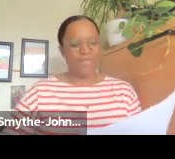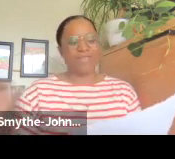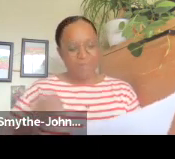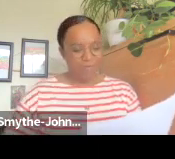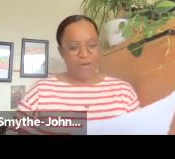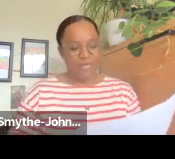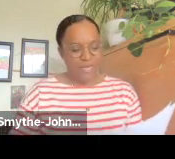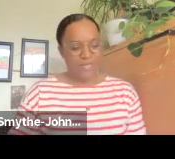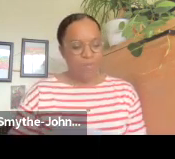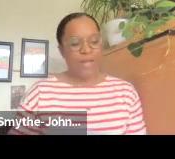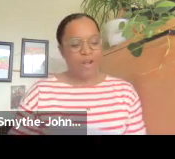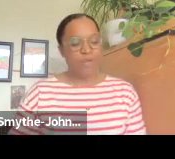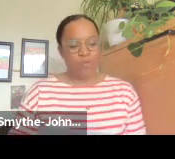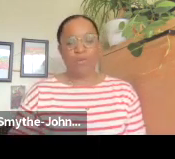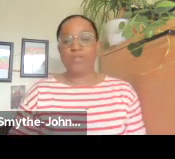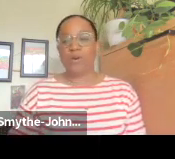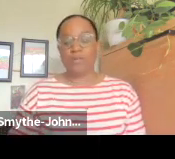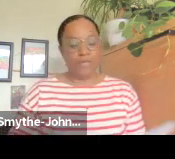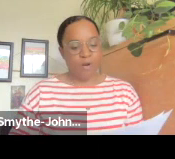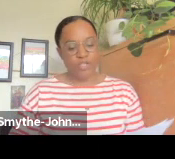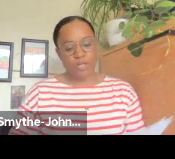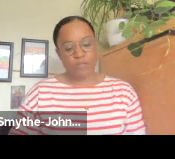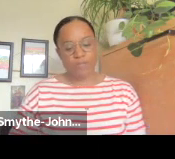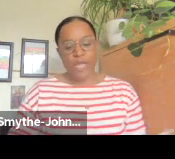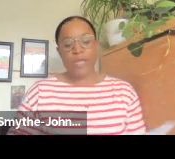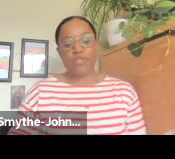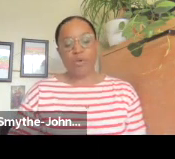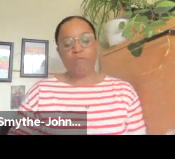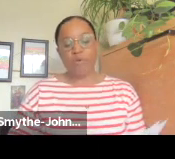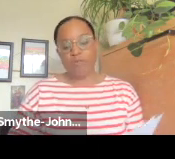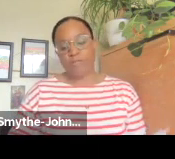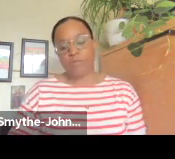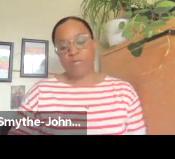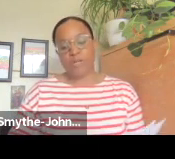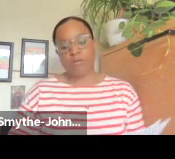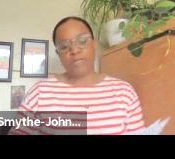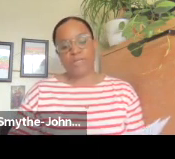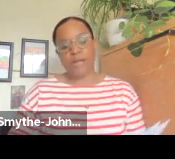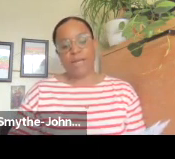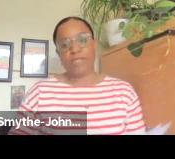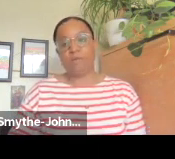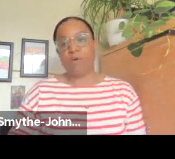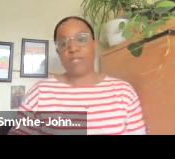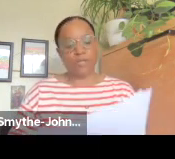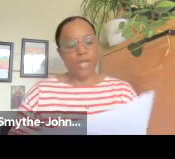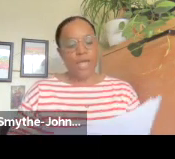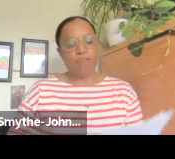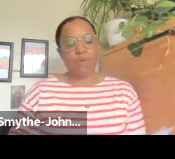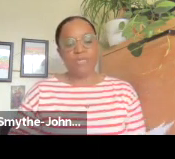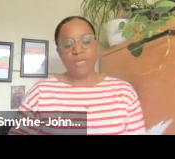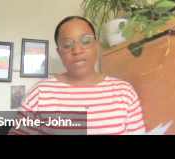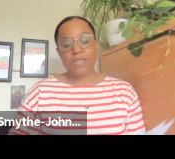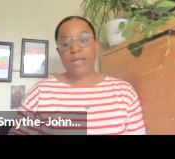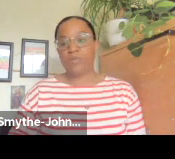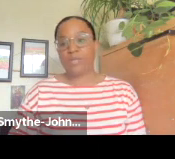for these various states, Black Caribbean workers were utterly marginal, enjoying few de facto political rights on their islands of origin, and